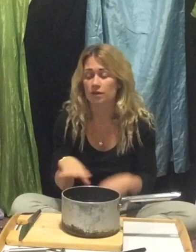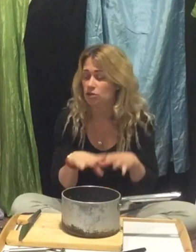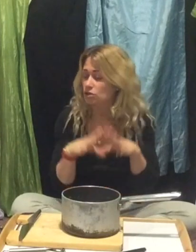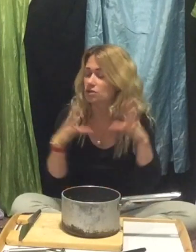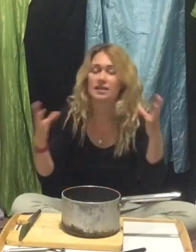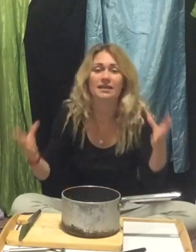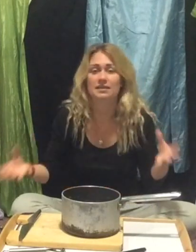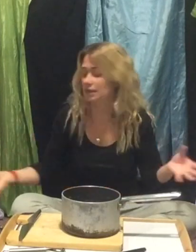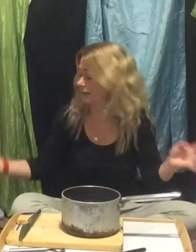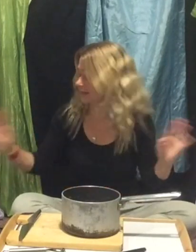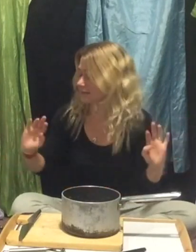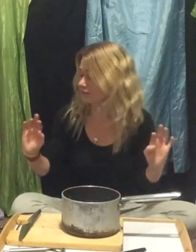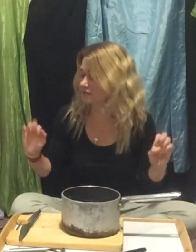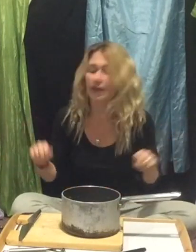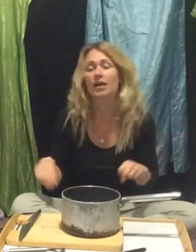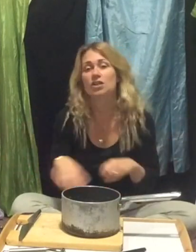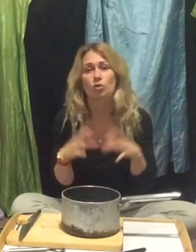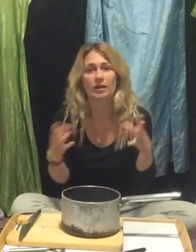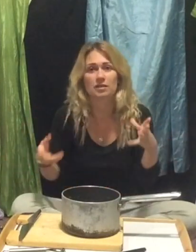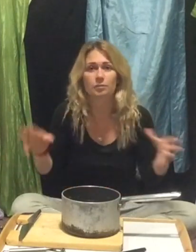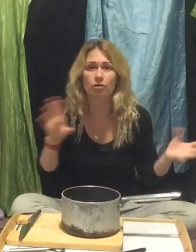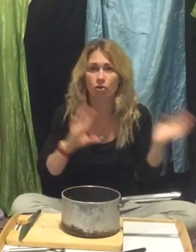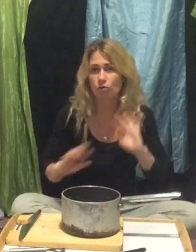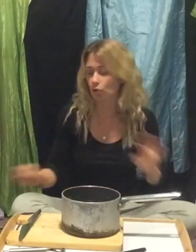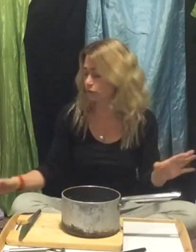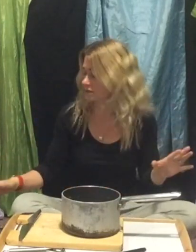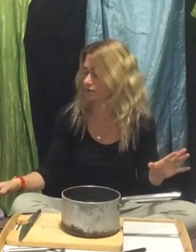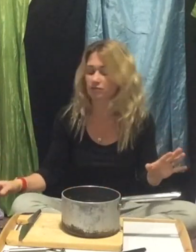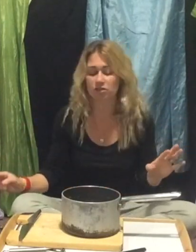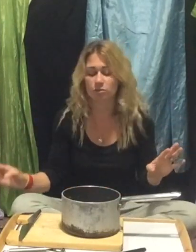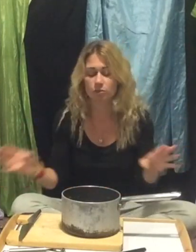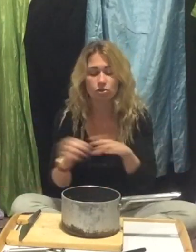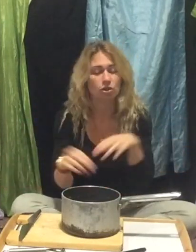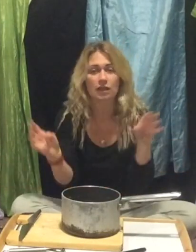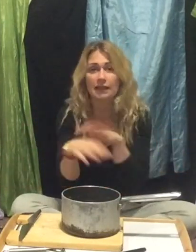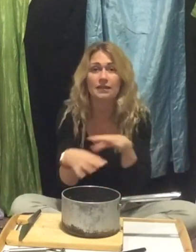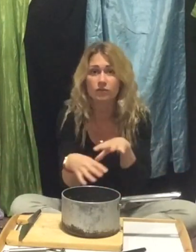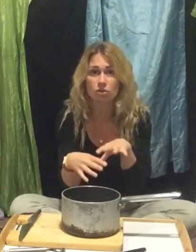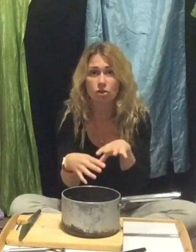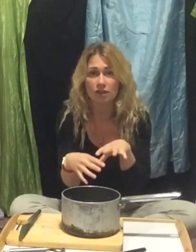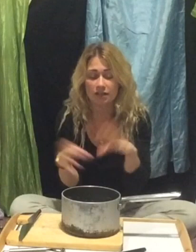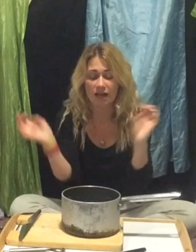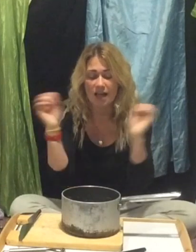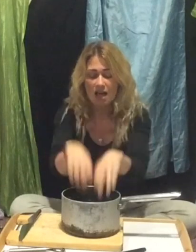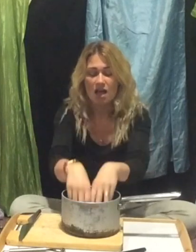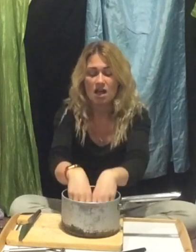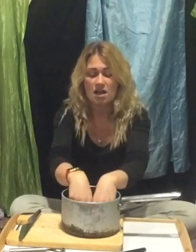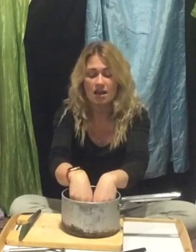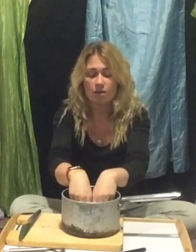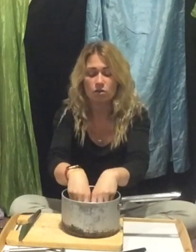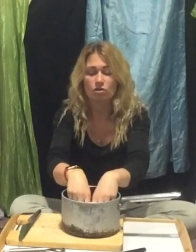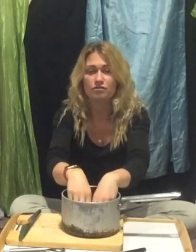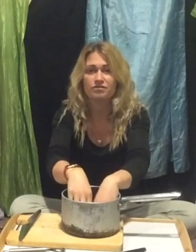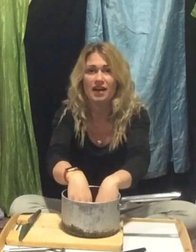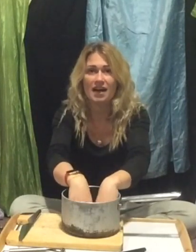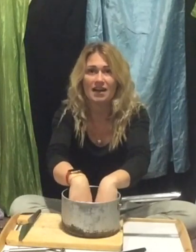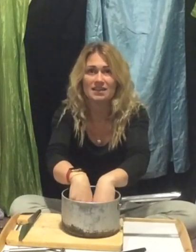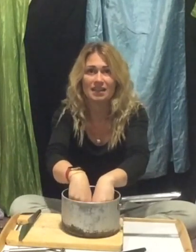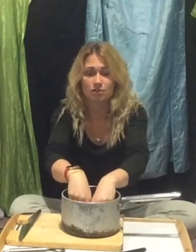it just as an activity and to explore all these different vegetables, you can leave the stone in there and now you can find that